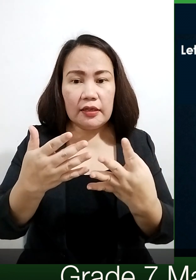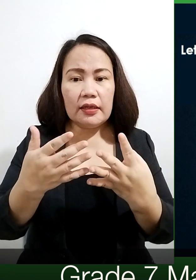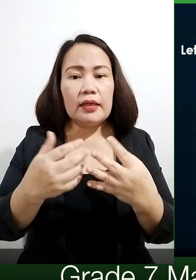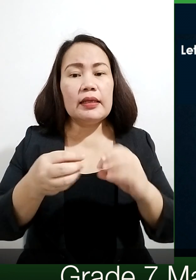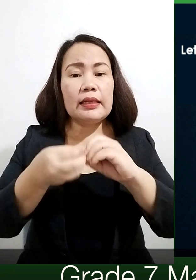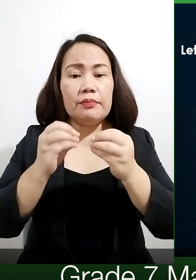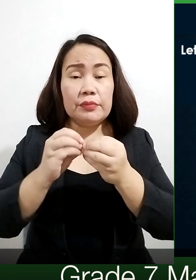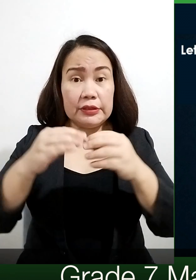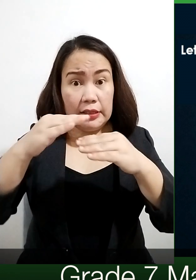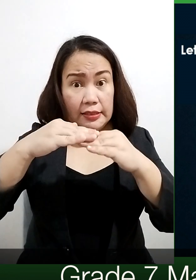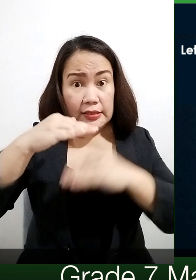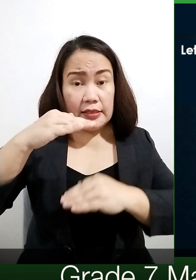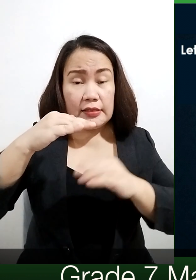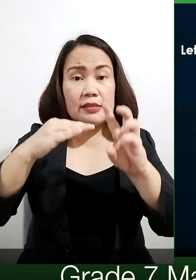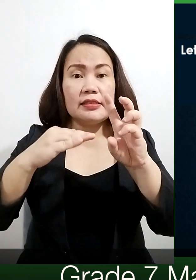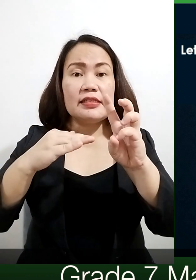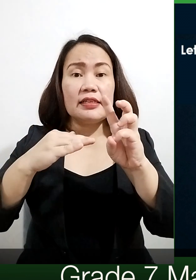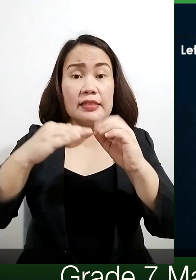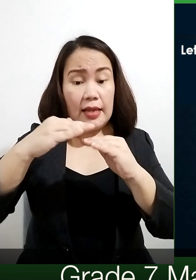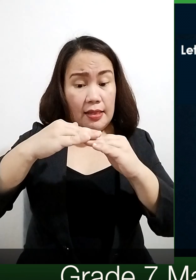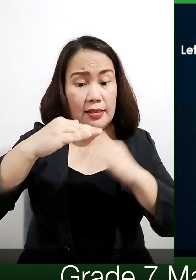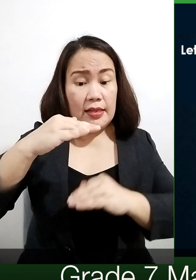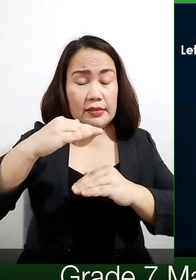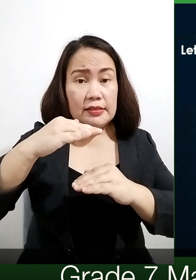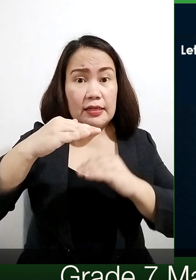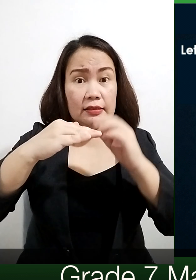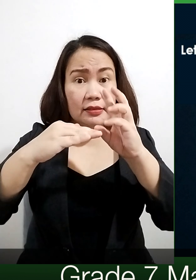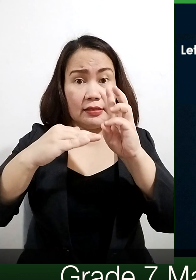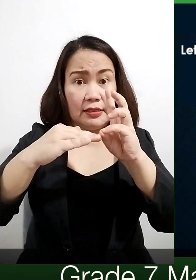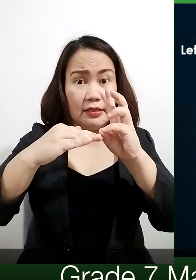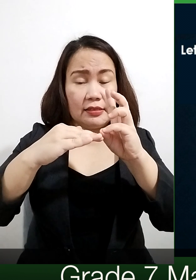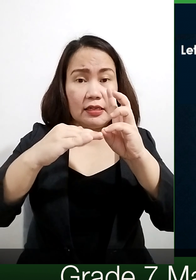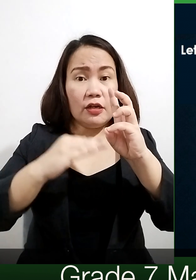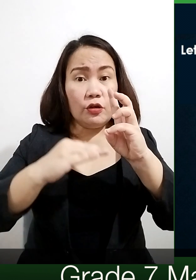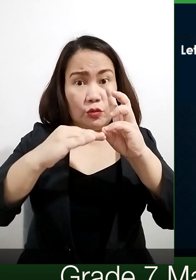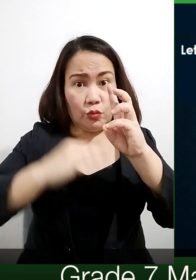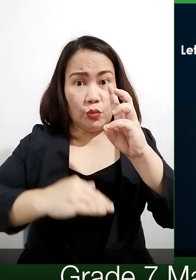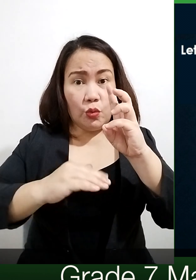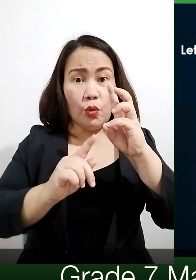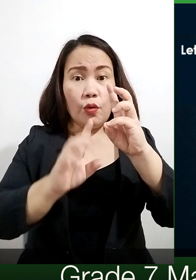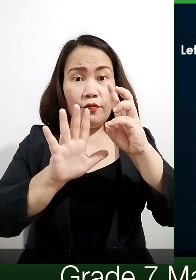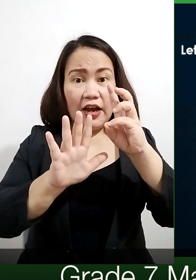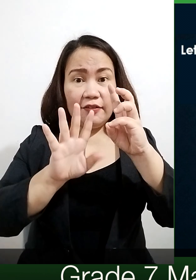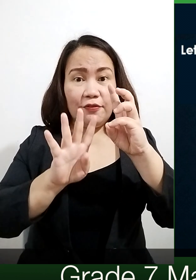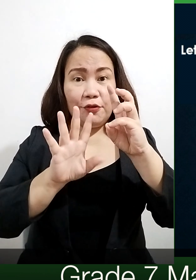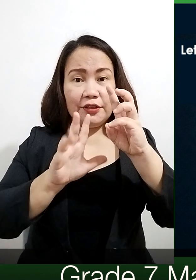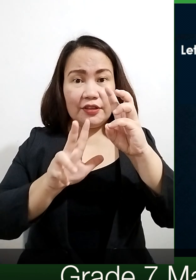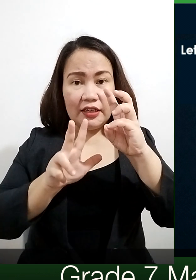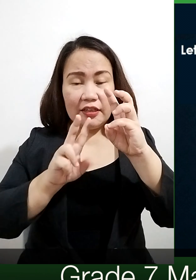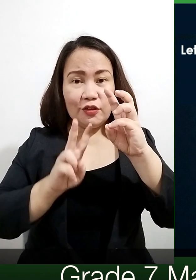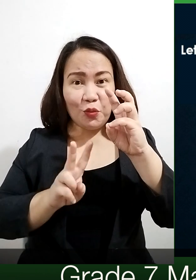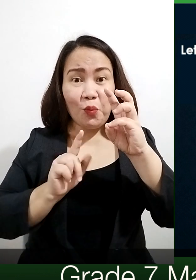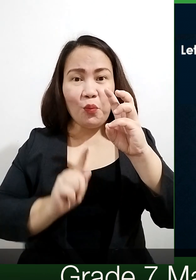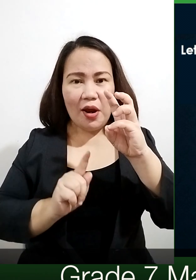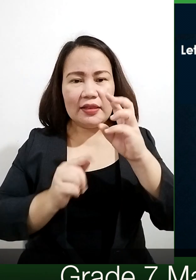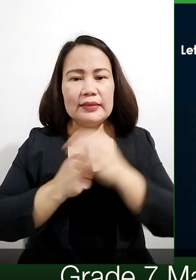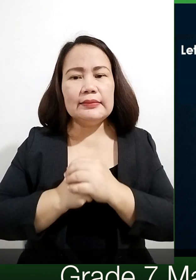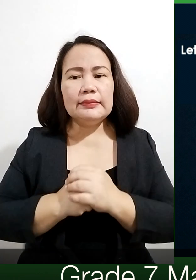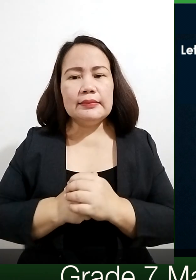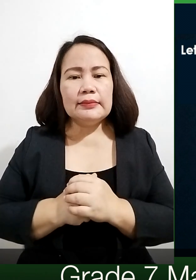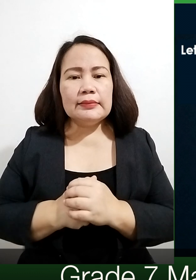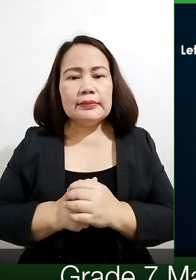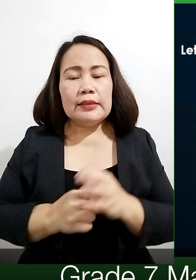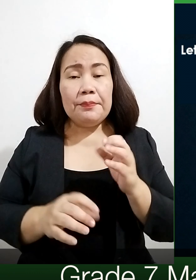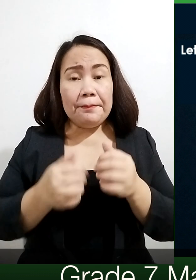So, we have set A, 1, 2, 3, 4, 5. So, make sure na tama ang pag-list natin ng